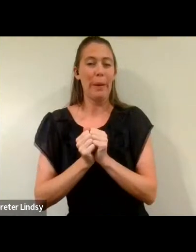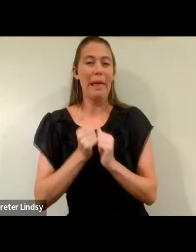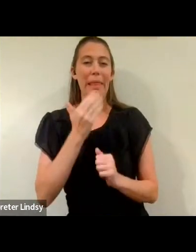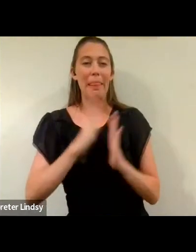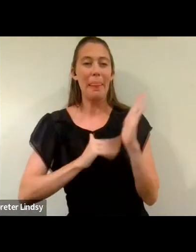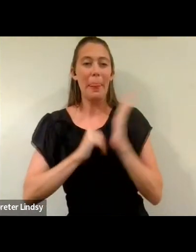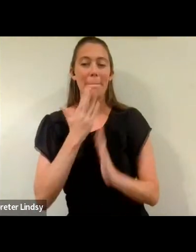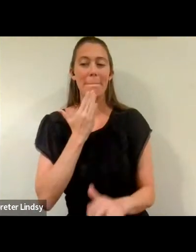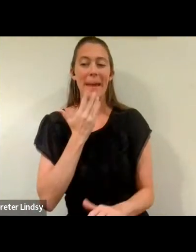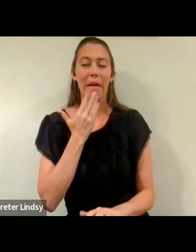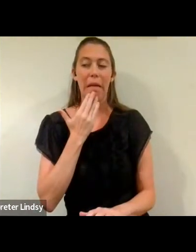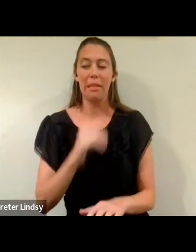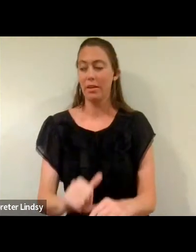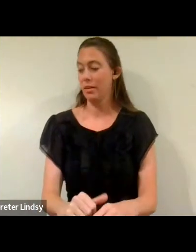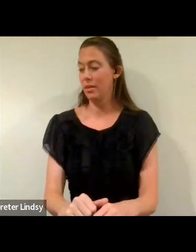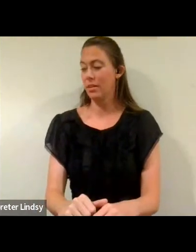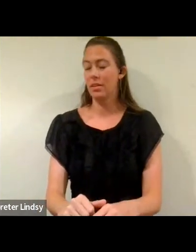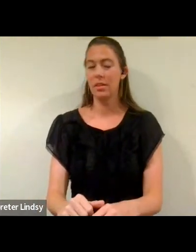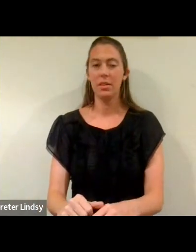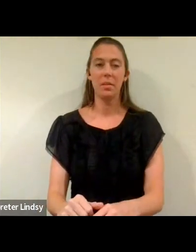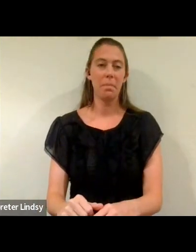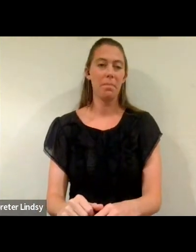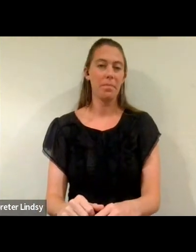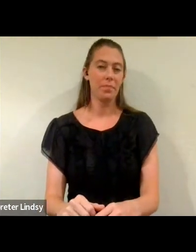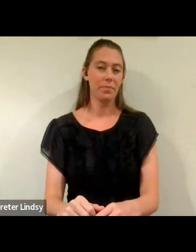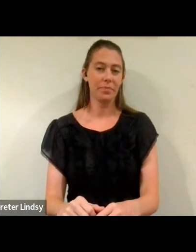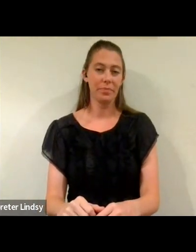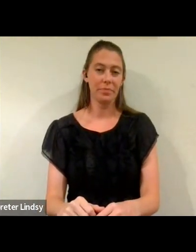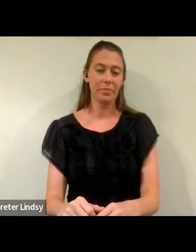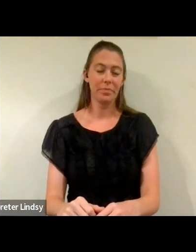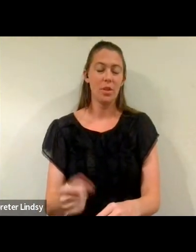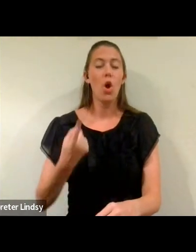Well, we're blessed. We're also challenged.